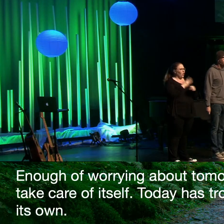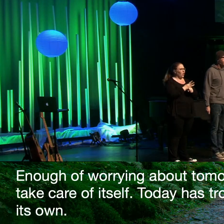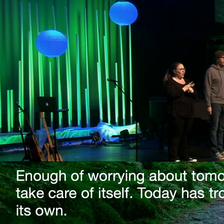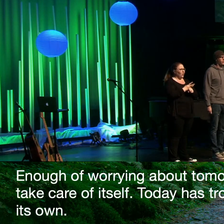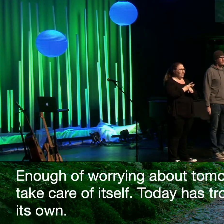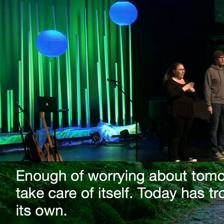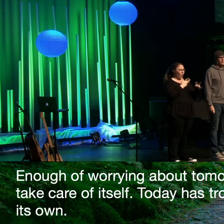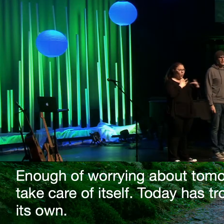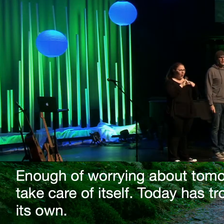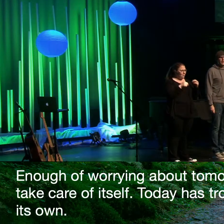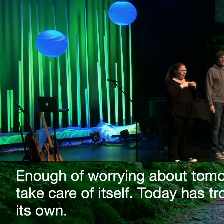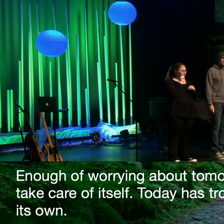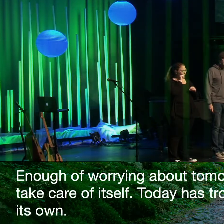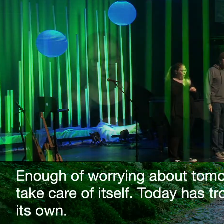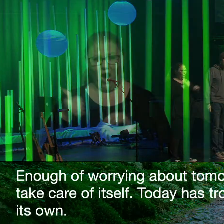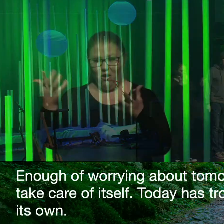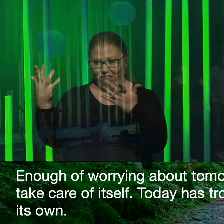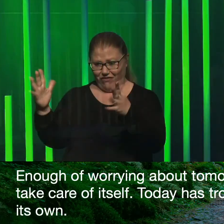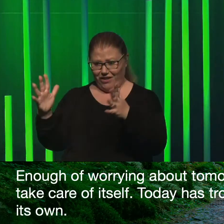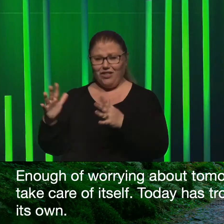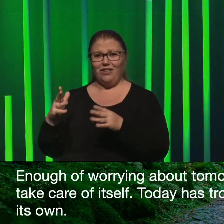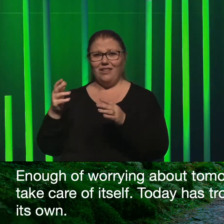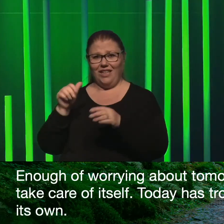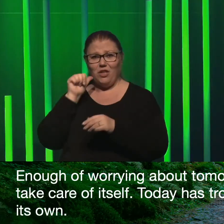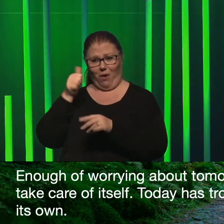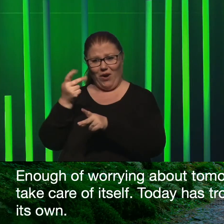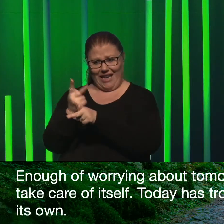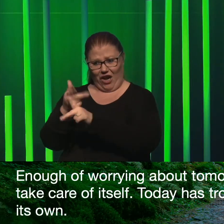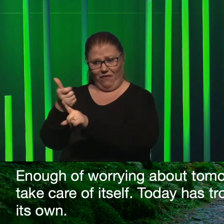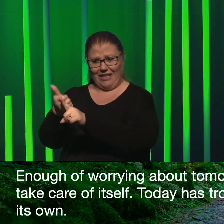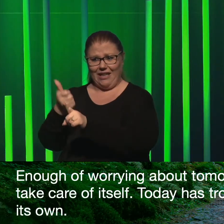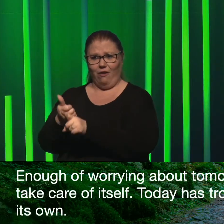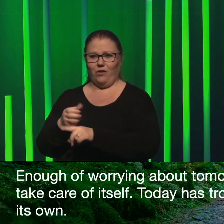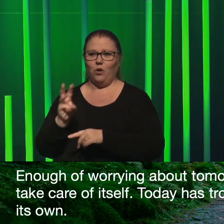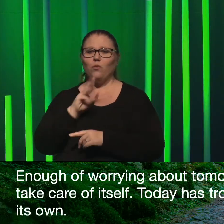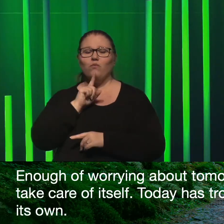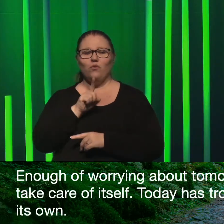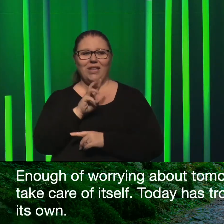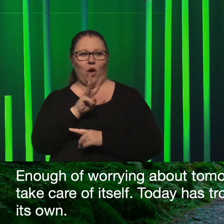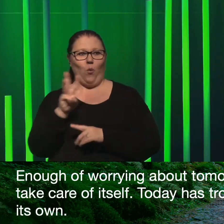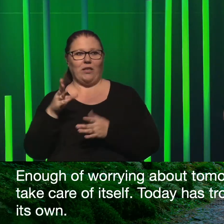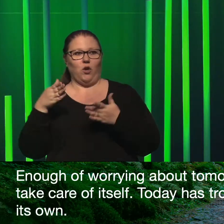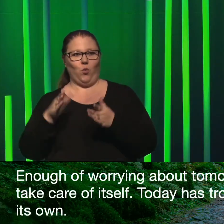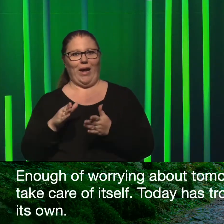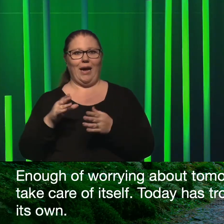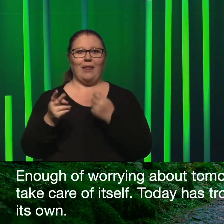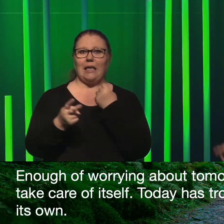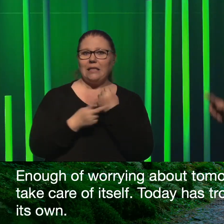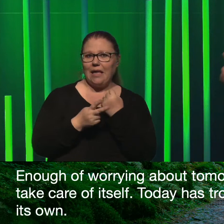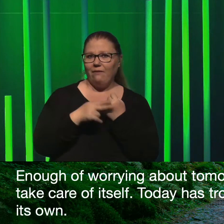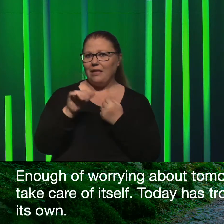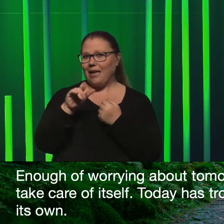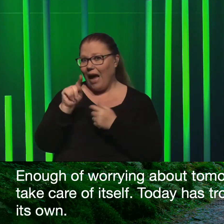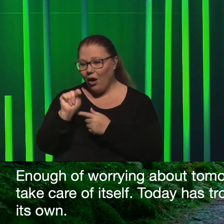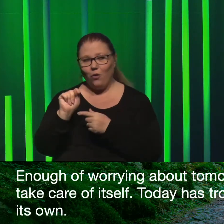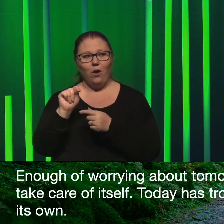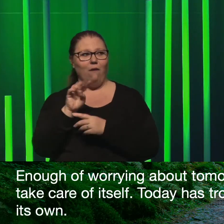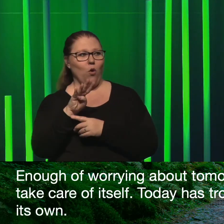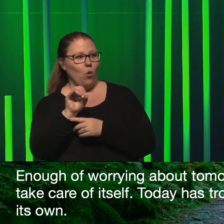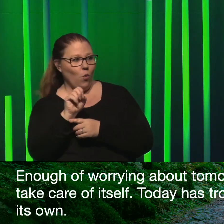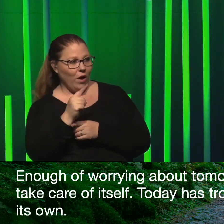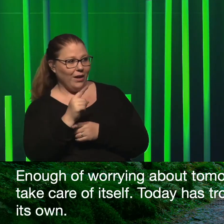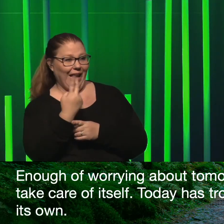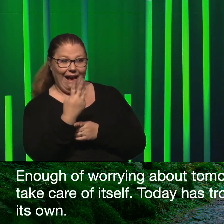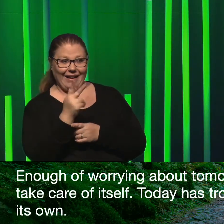about tomorrow. Let tomorrow take care of itself. This is a very Western way of thinking with our savings accounts and our 401ks. And those are